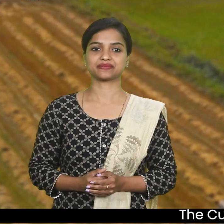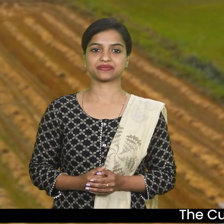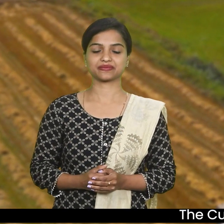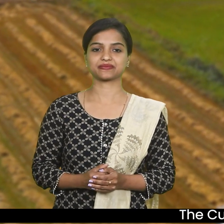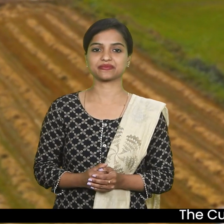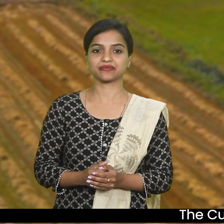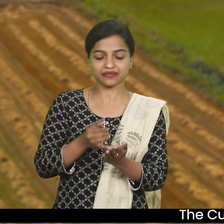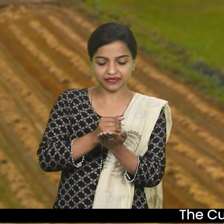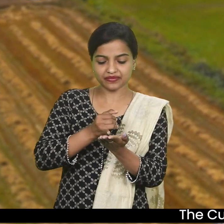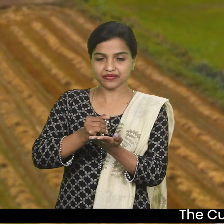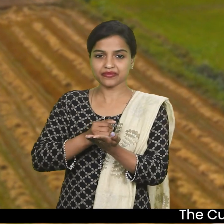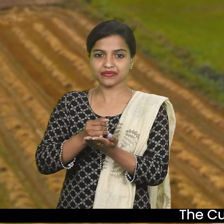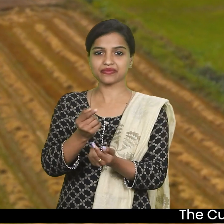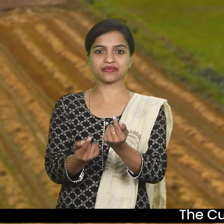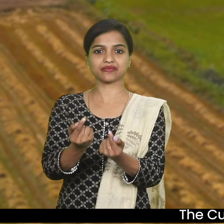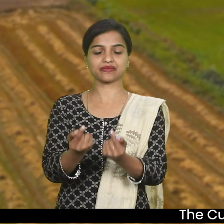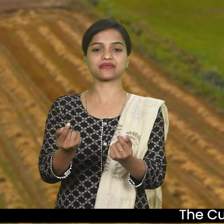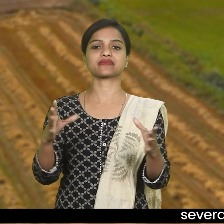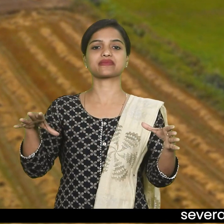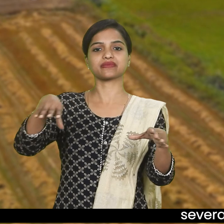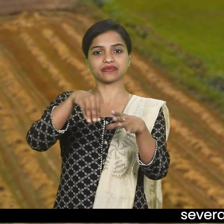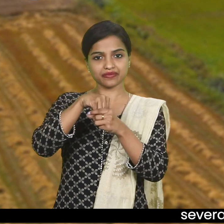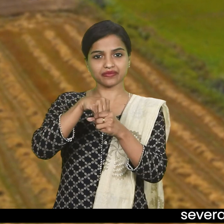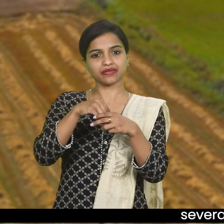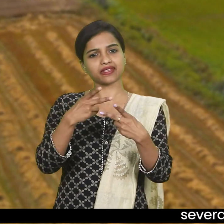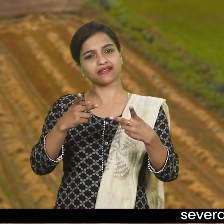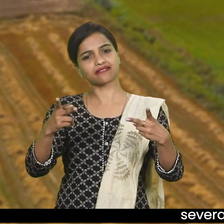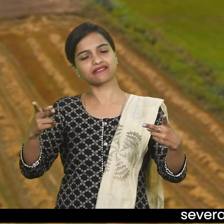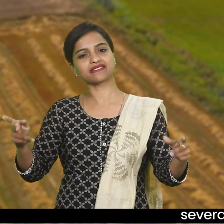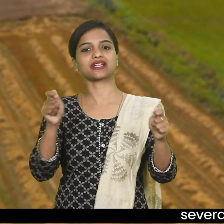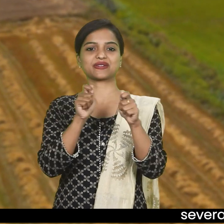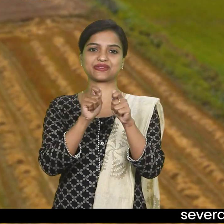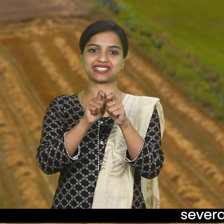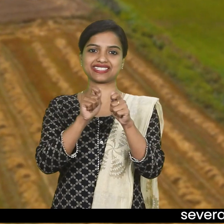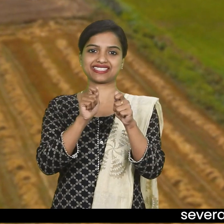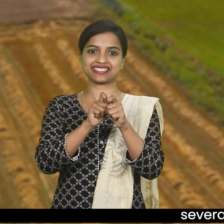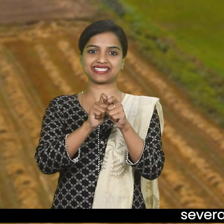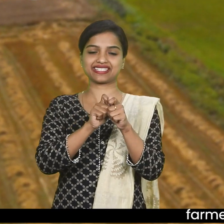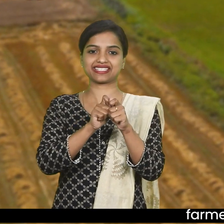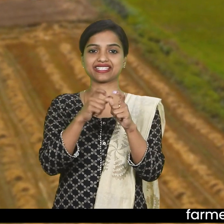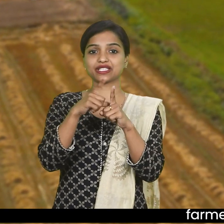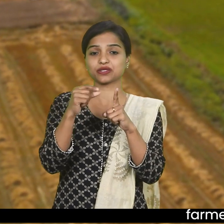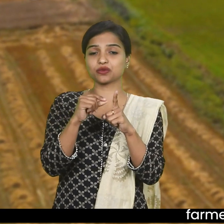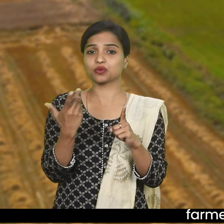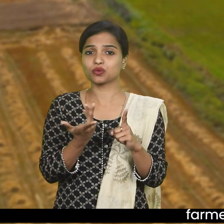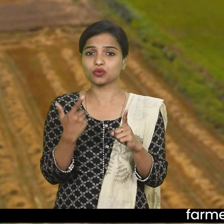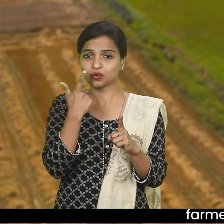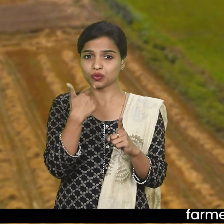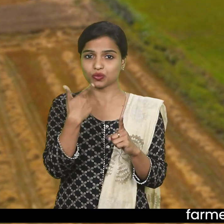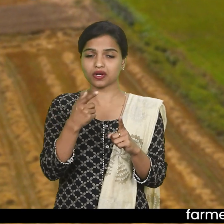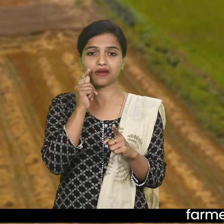The cultivation of crops involves several activities undertaken by farmers over